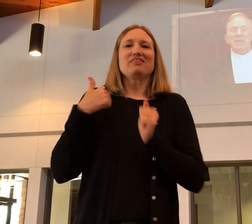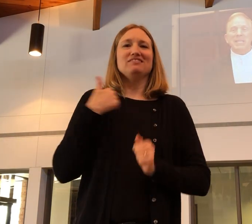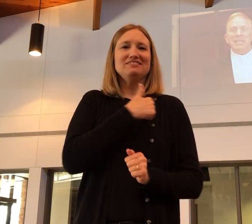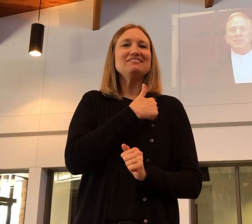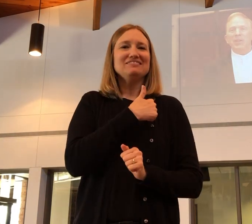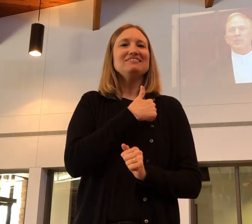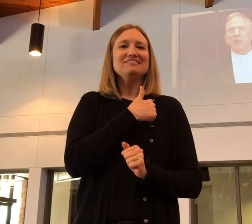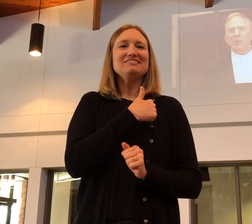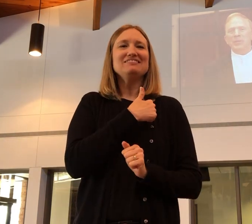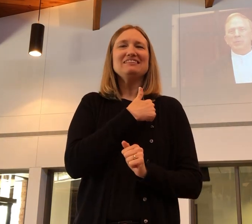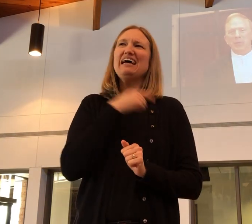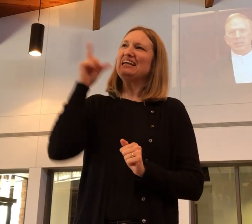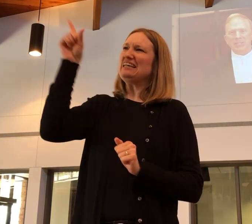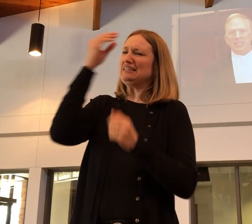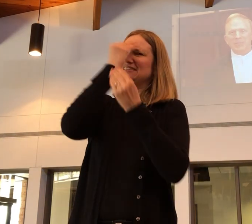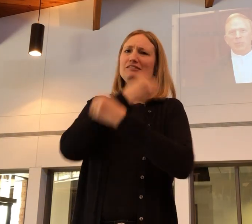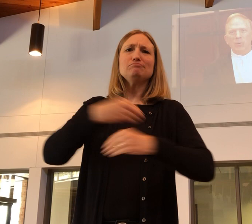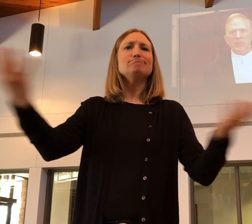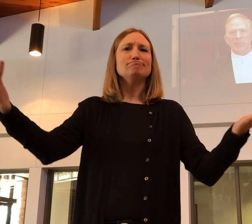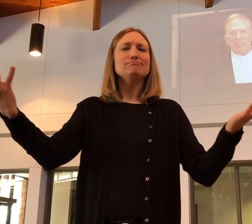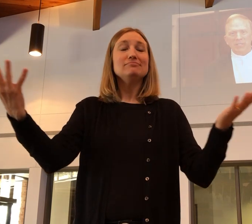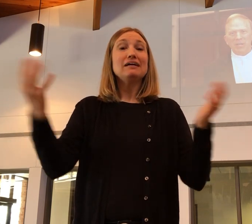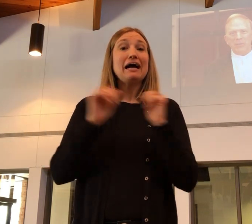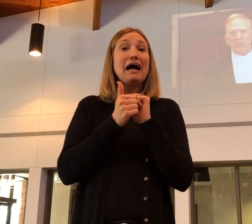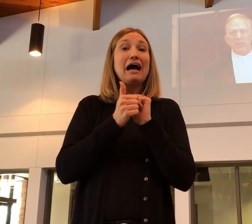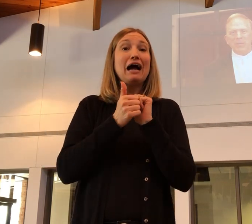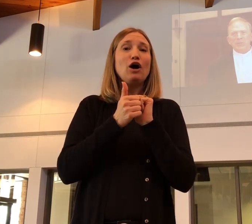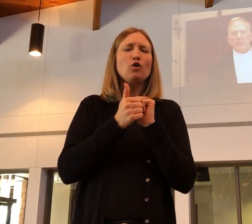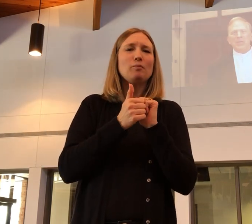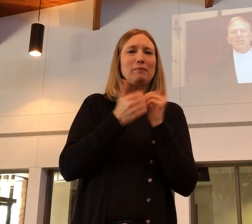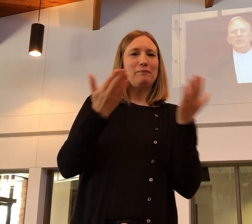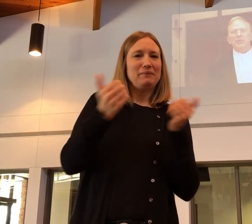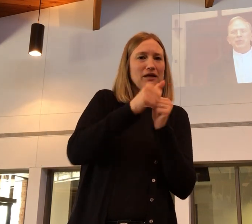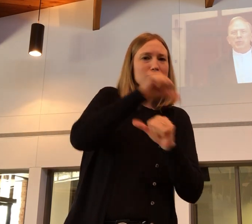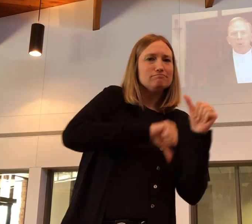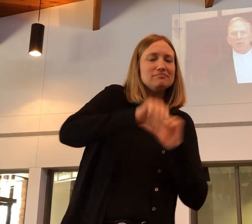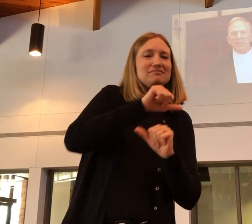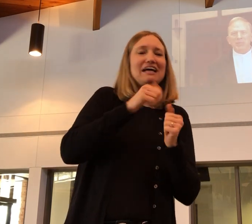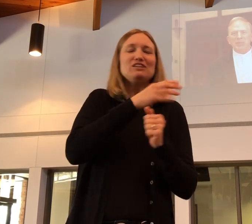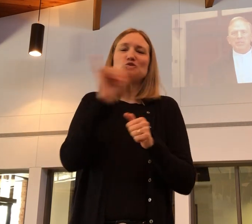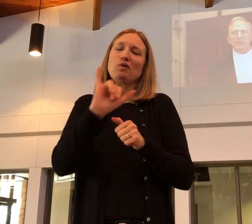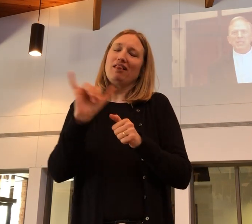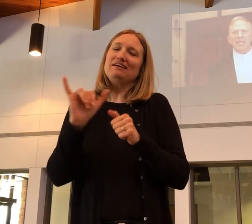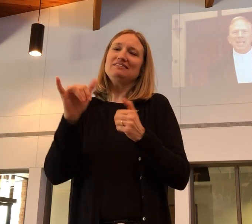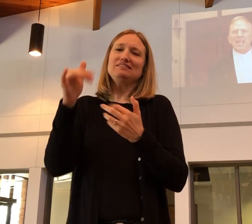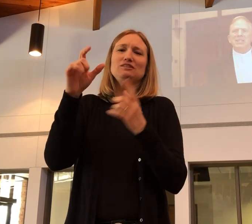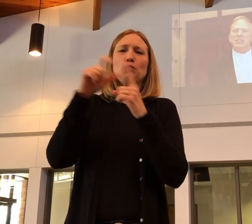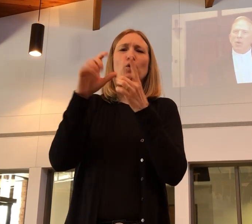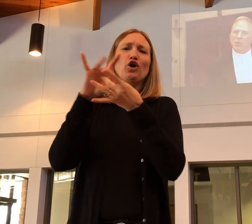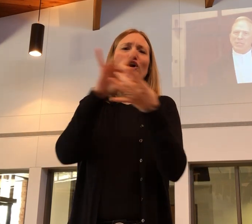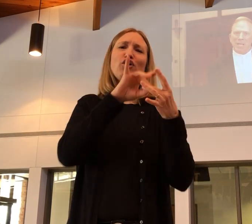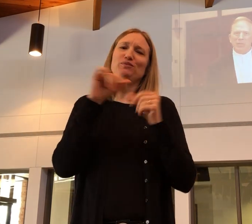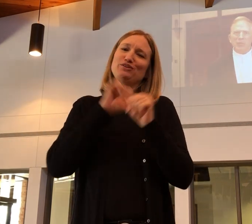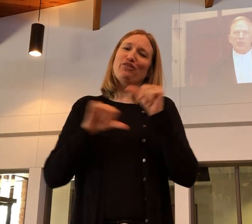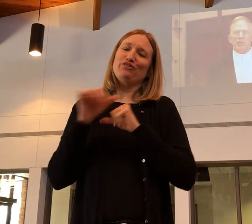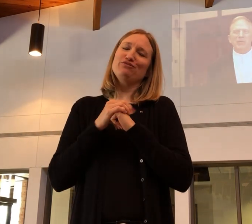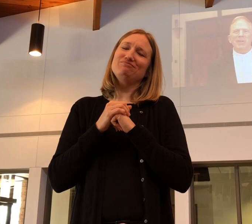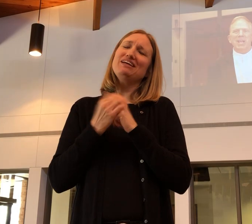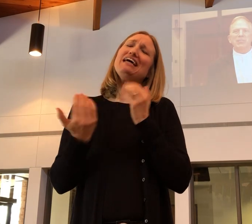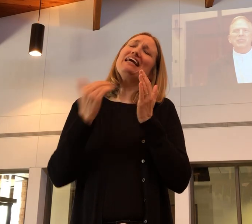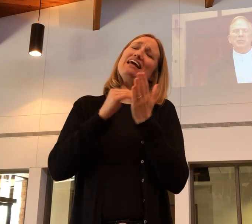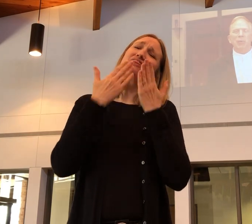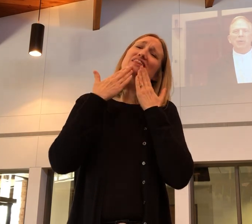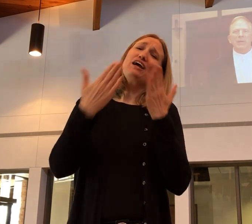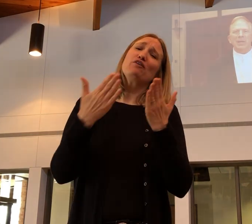and is making himself known in the presence and words of each other. So thank you for your part in this ministry. And as always, thank you for